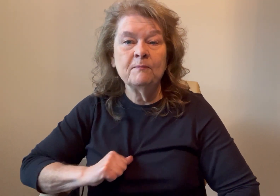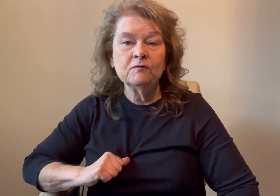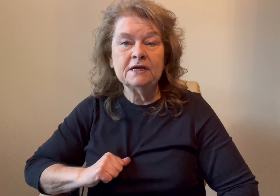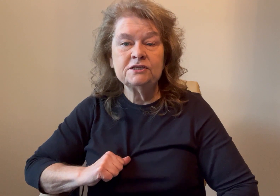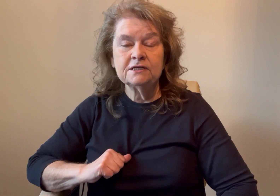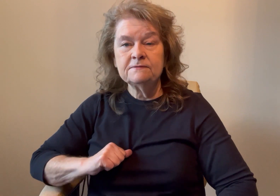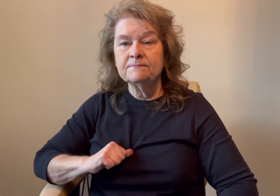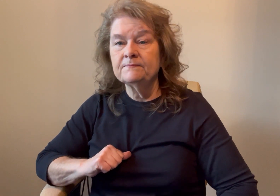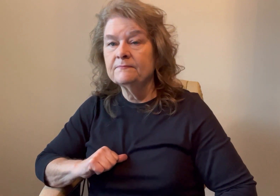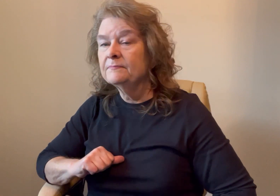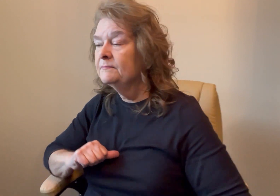Operation.